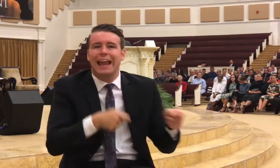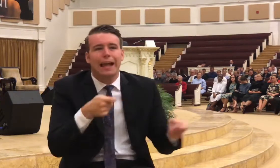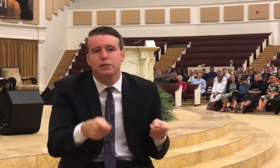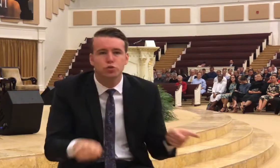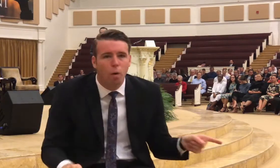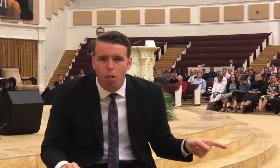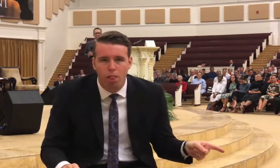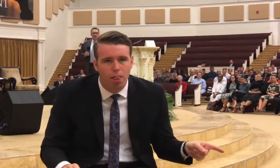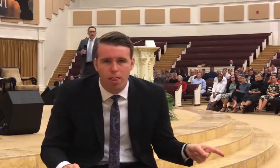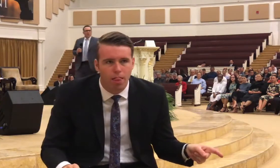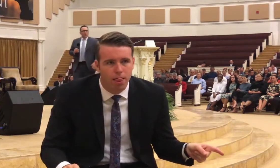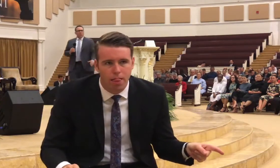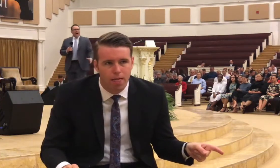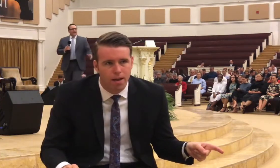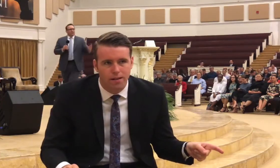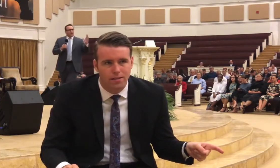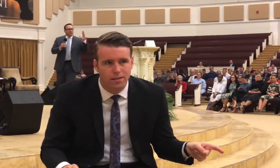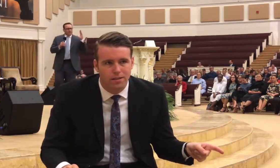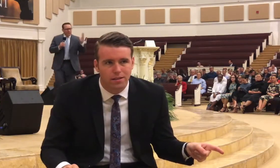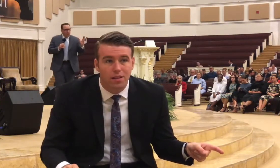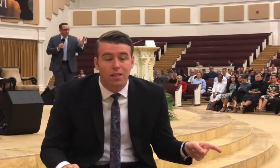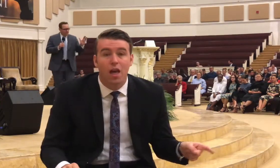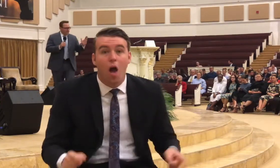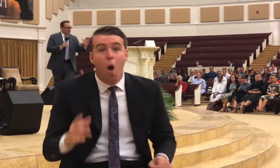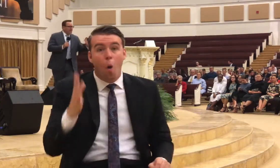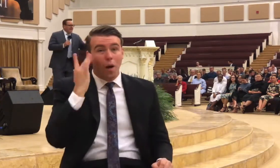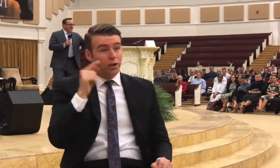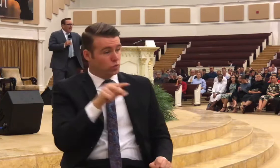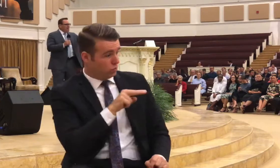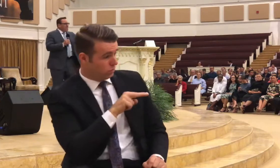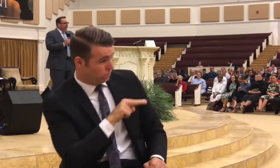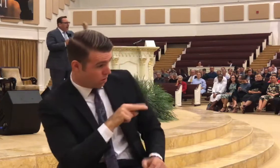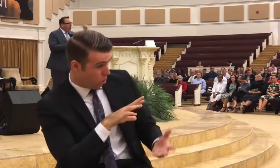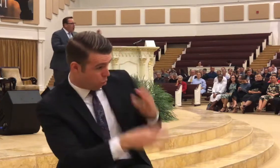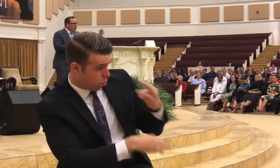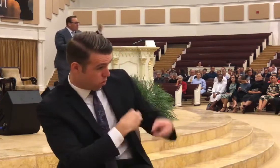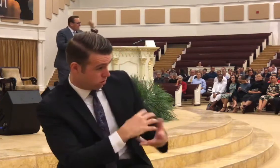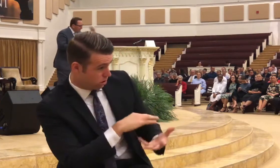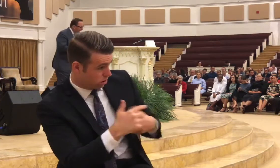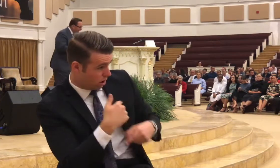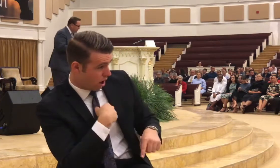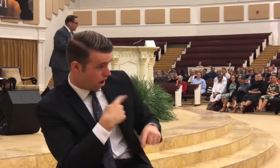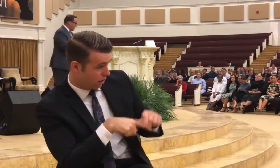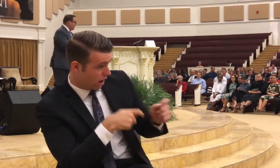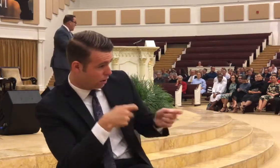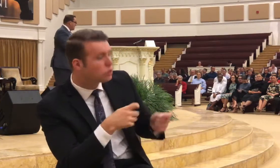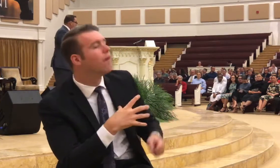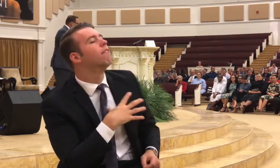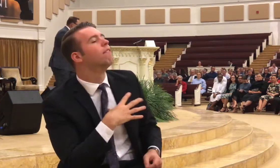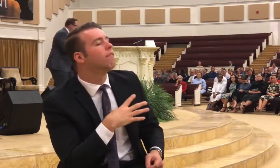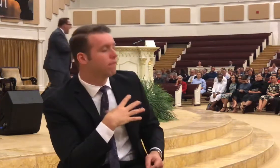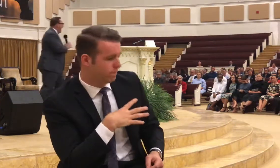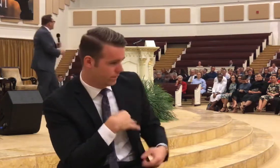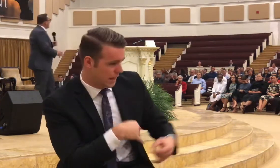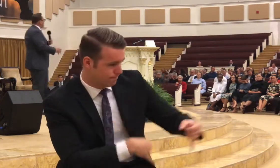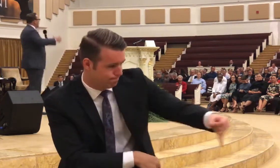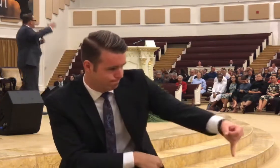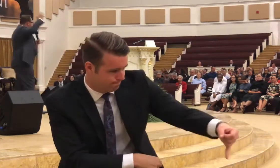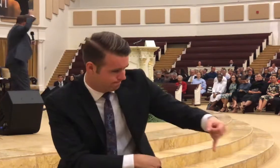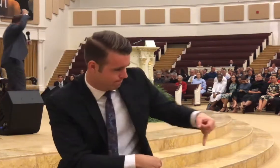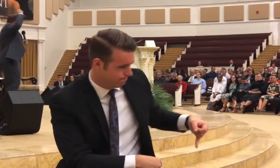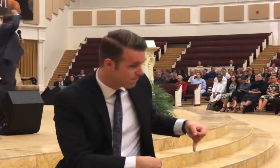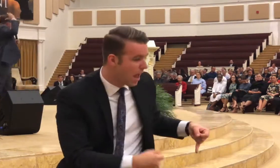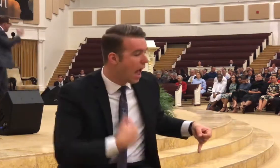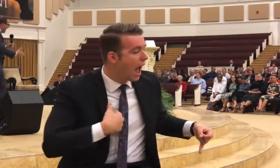control. Why don't you determine in my own life, I'm back to dominion. I'm going to